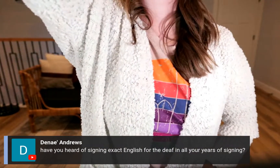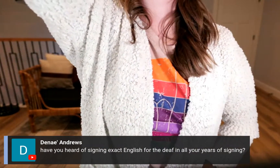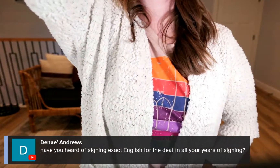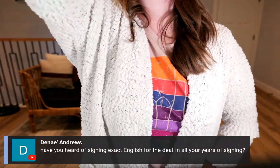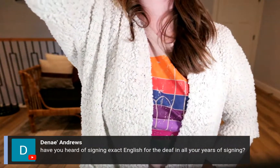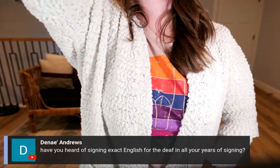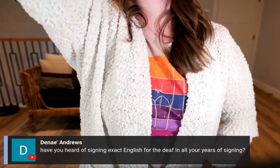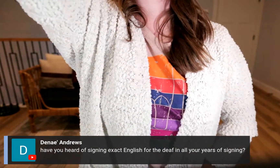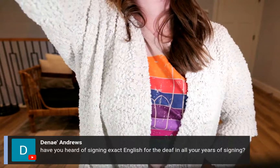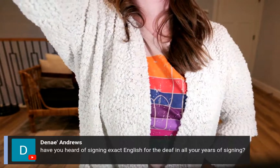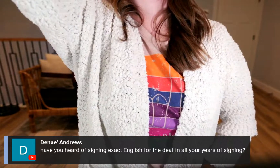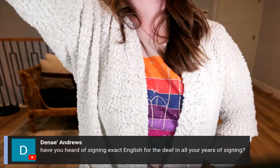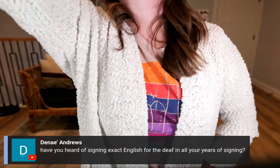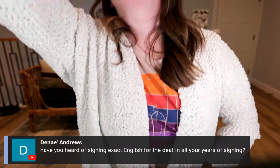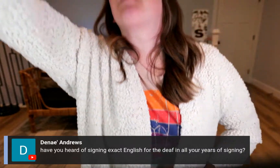Oh, I don't want that to fall.